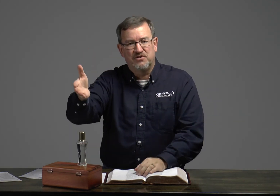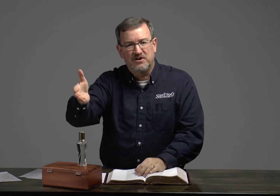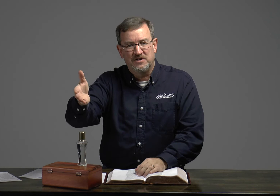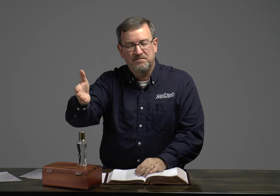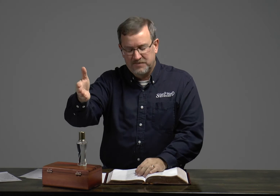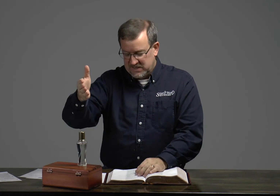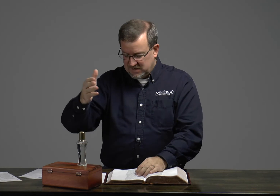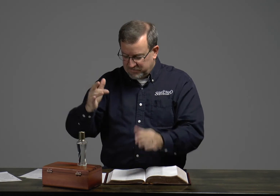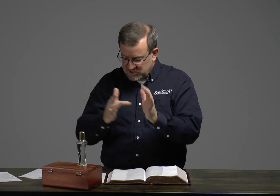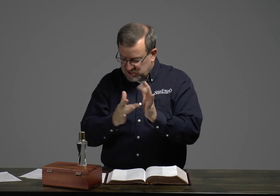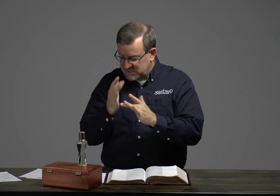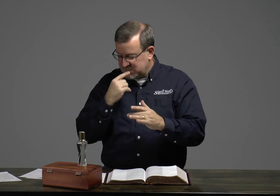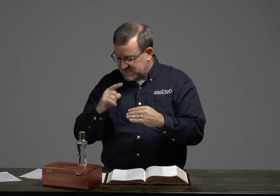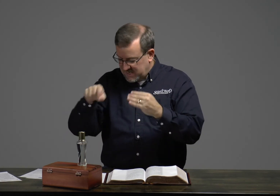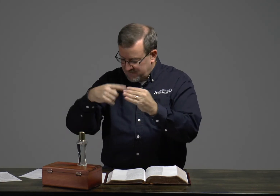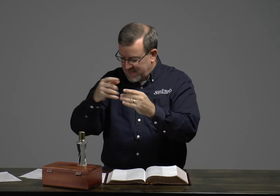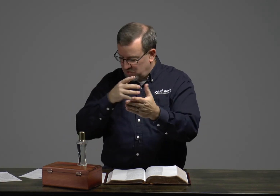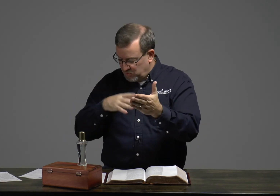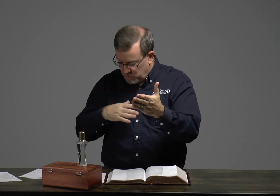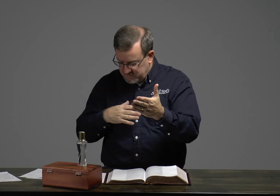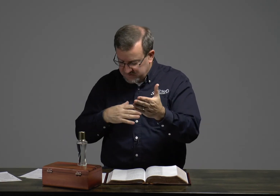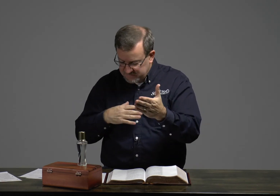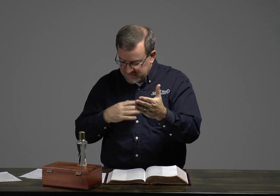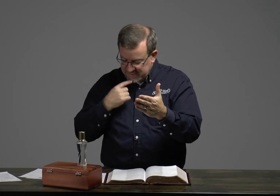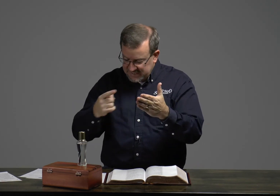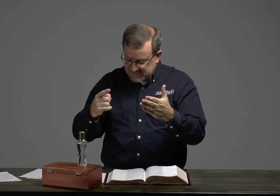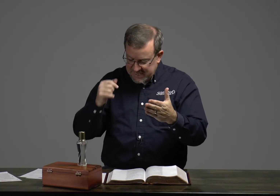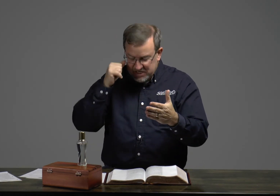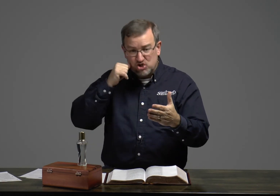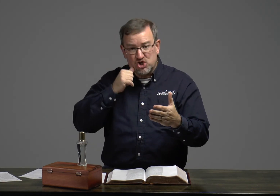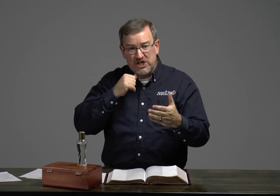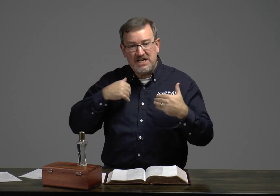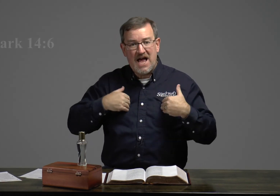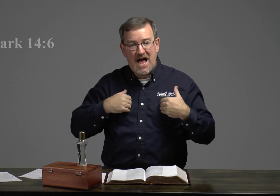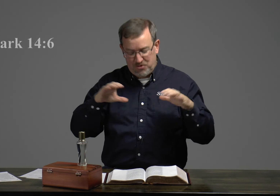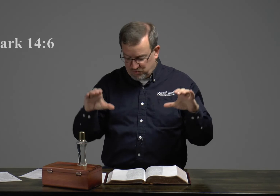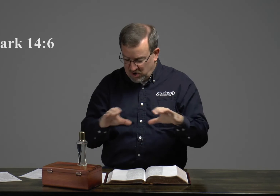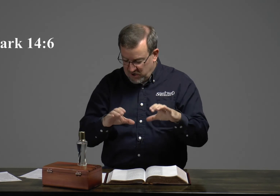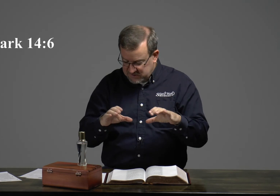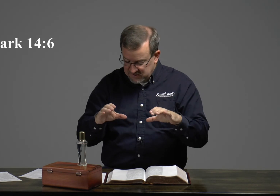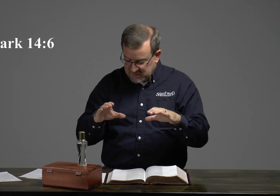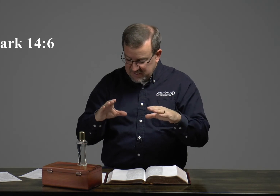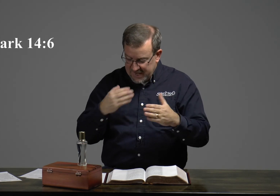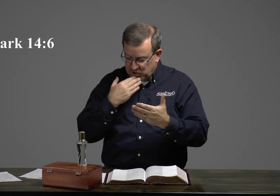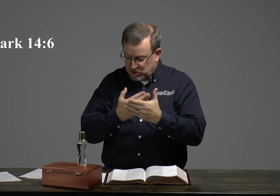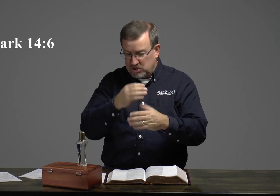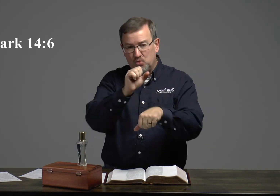her. But Jesus said about the woman, he said, she hath wrought a good